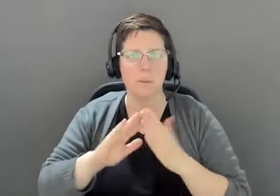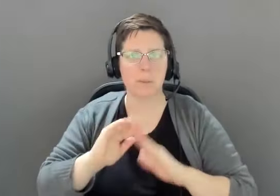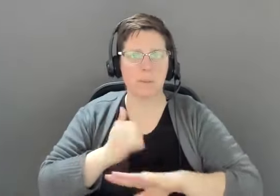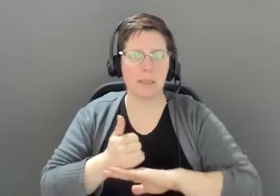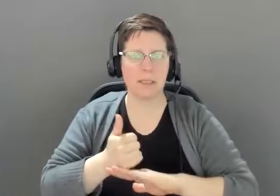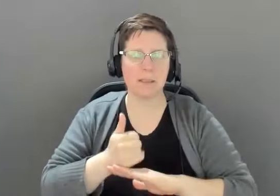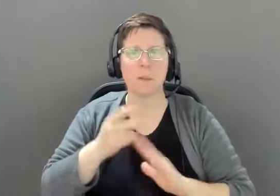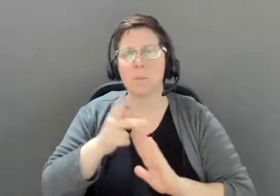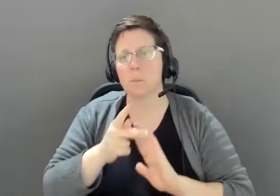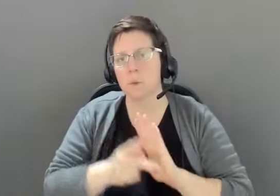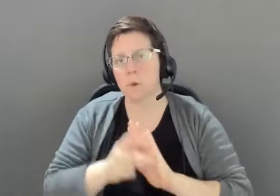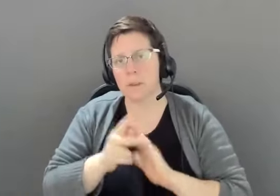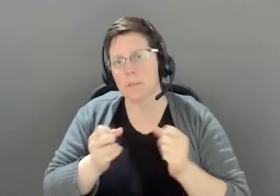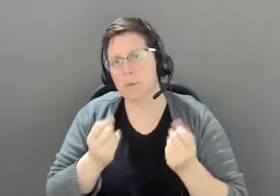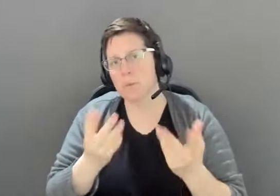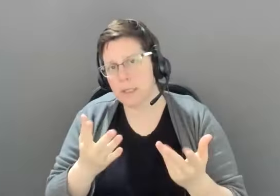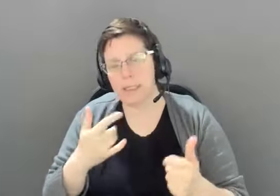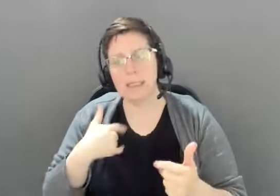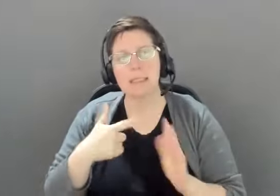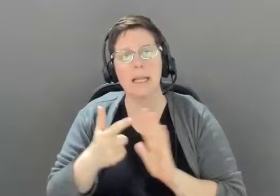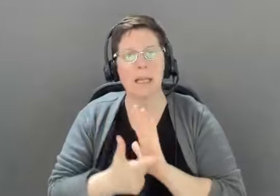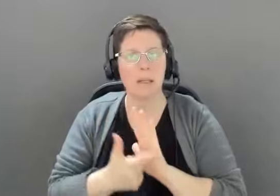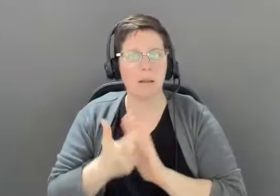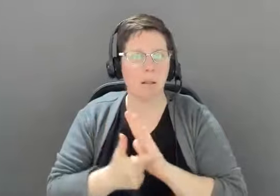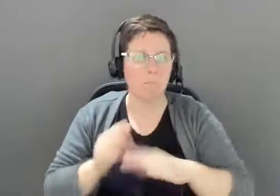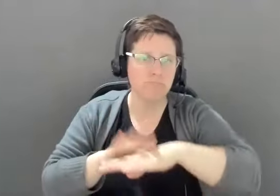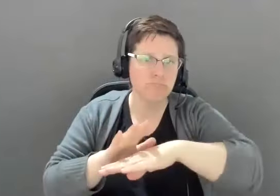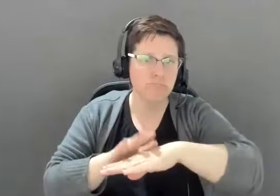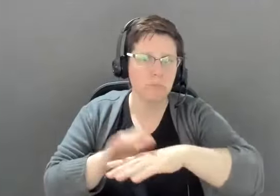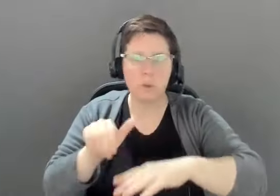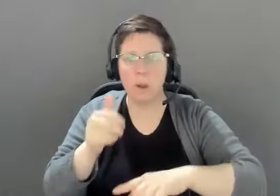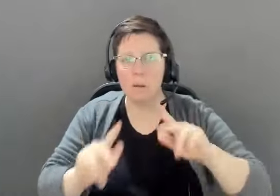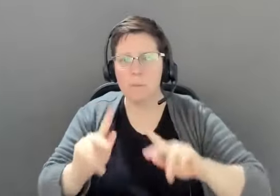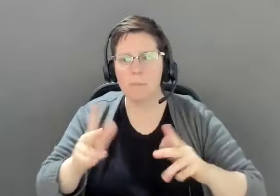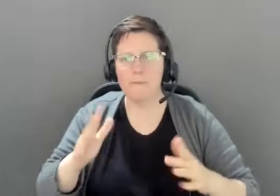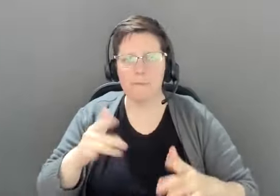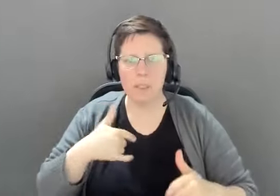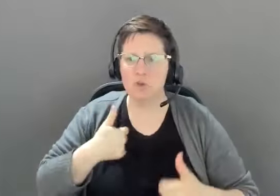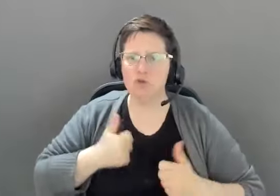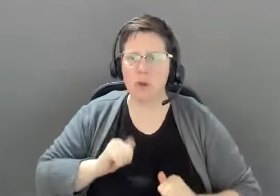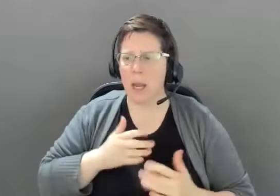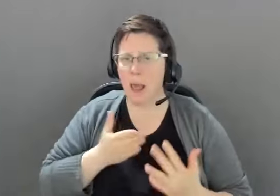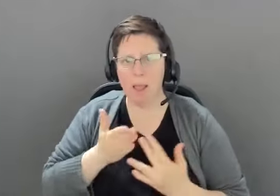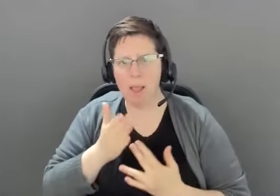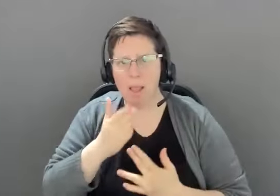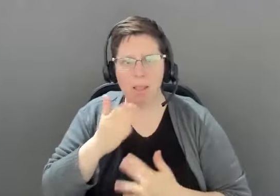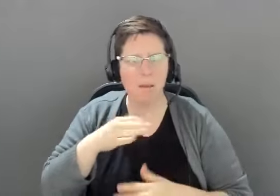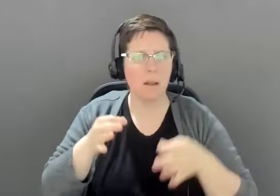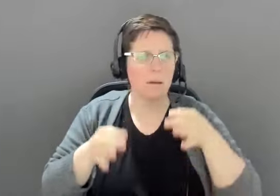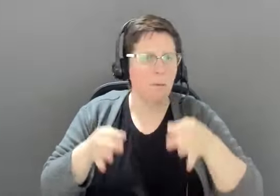legal advocacy to other victims and survivors who are facing challenges in the legal system. So a little bit